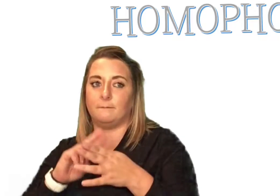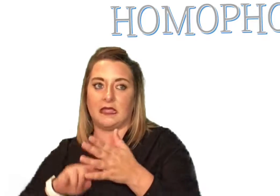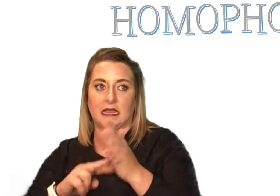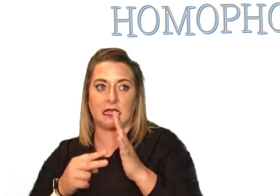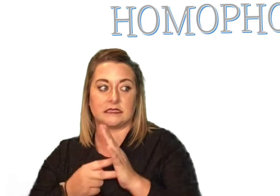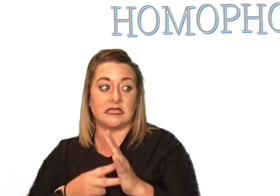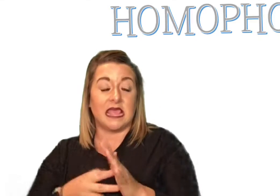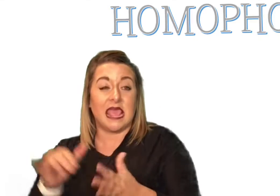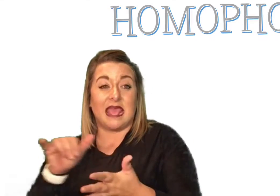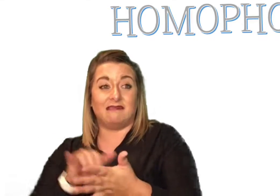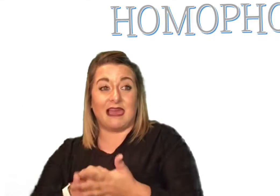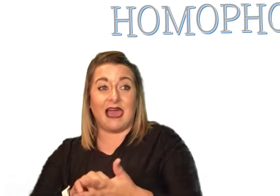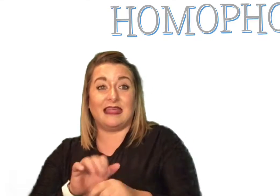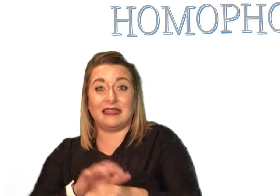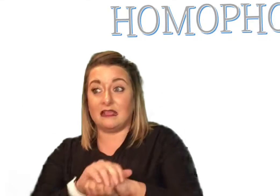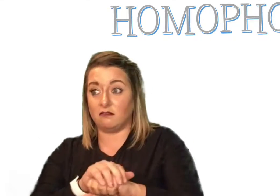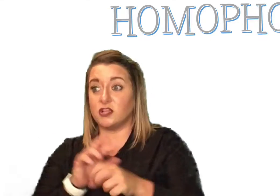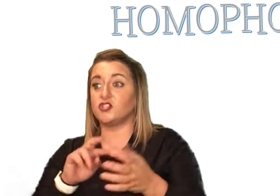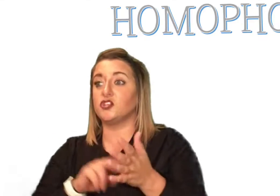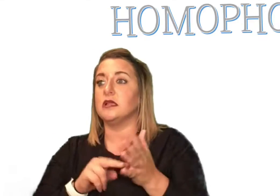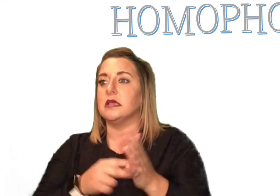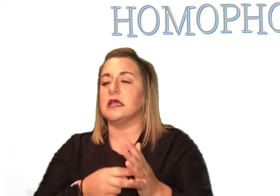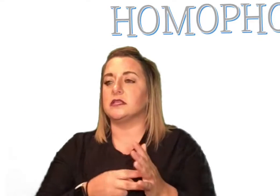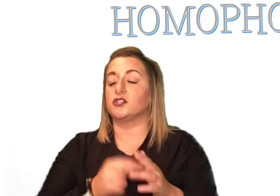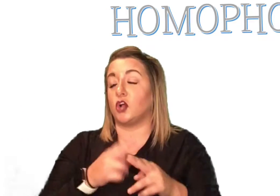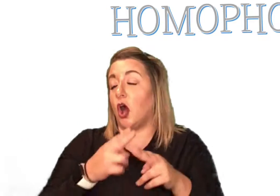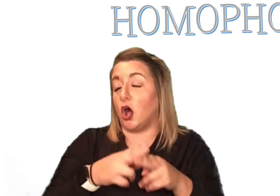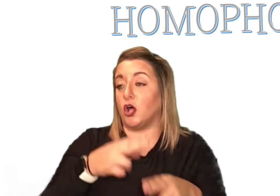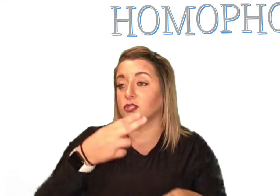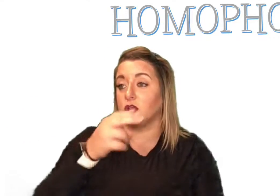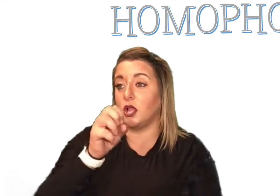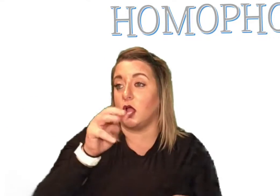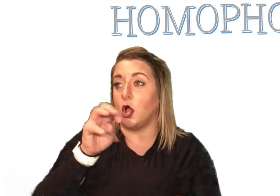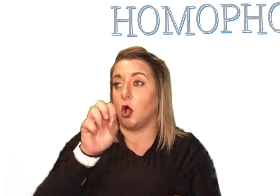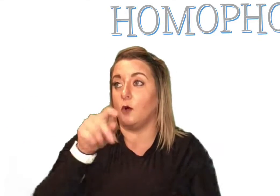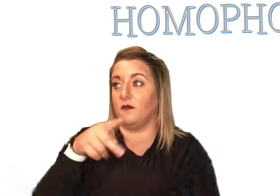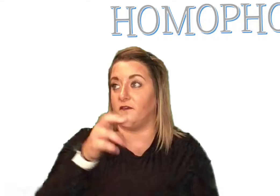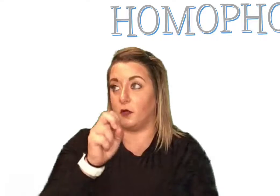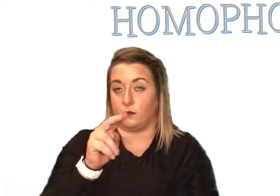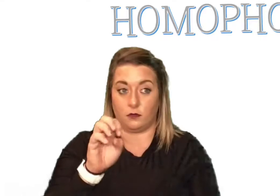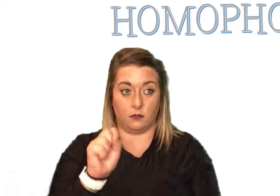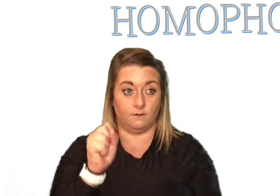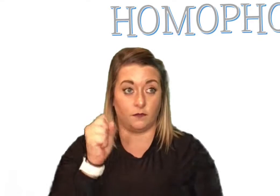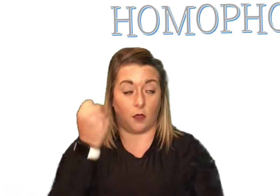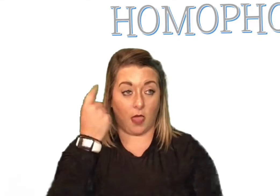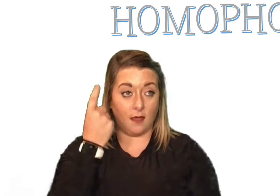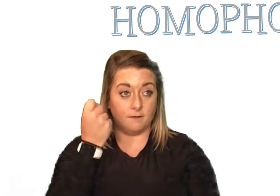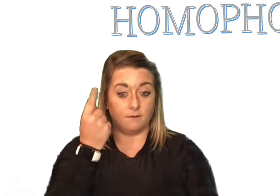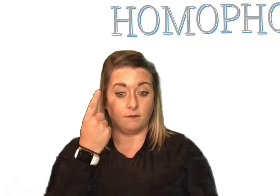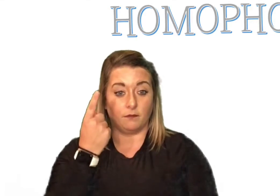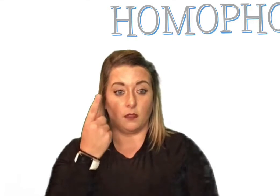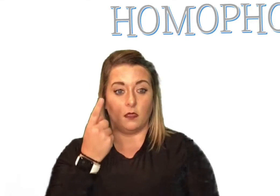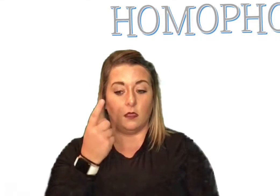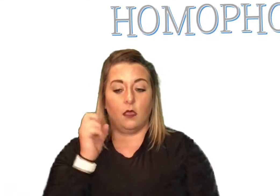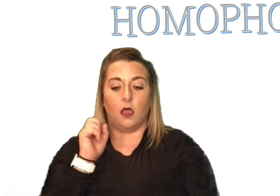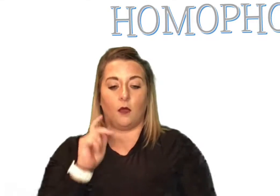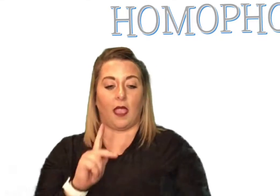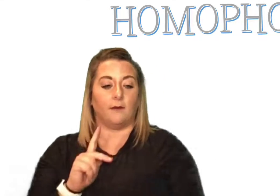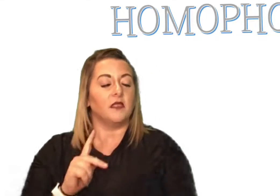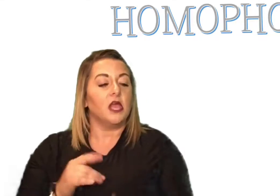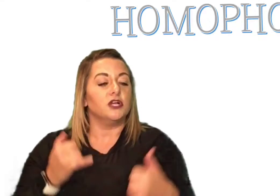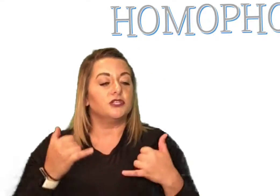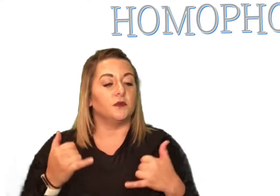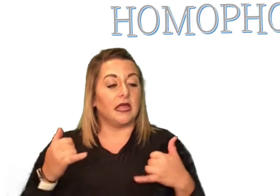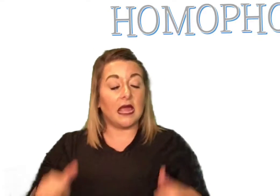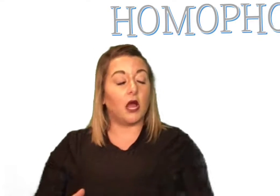different meanings. And that in English is called a homophone, okay?